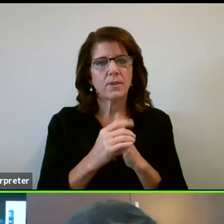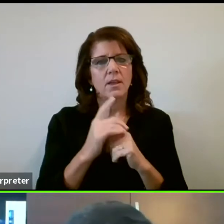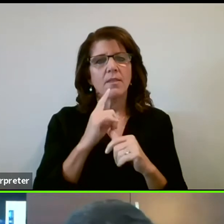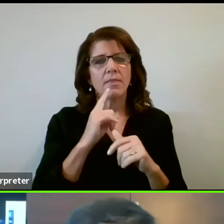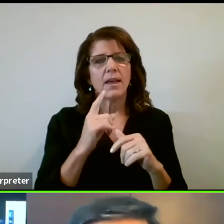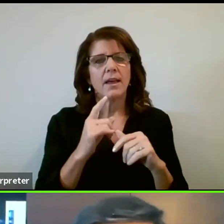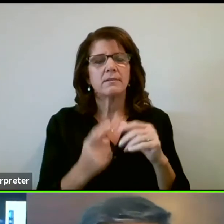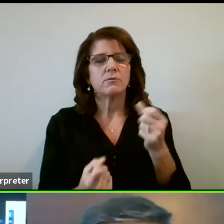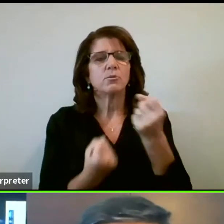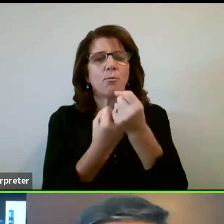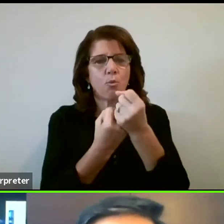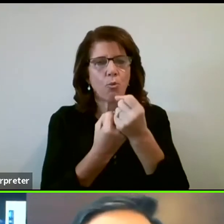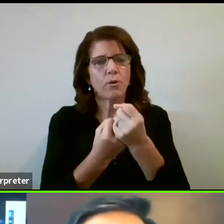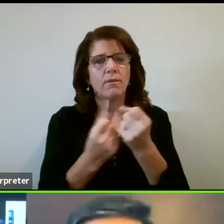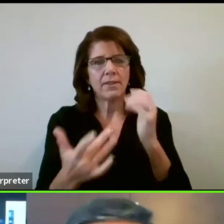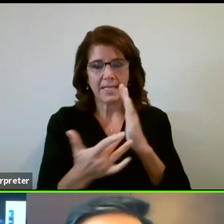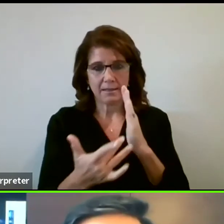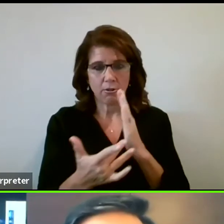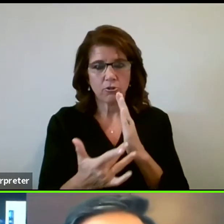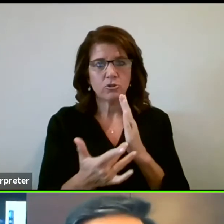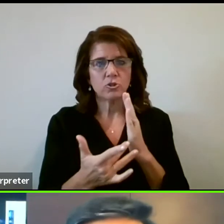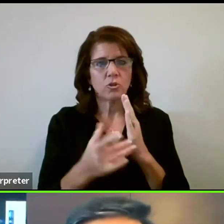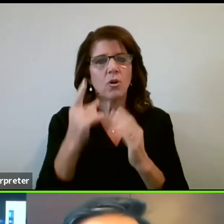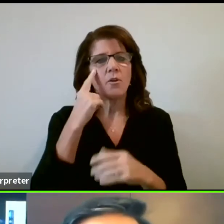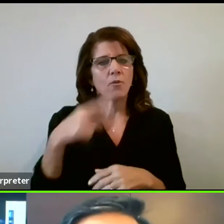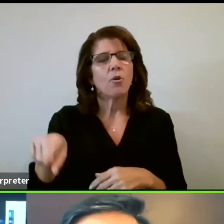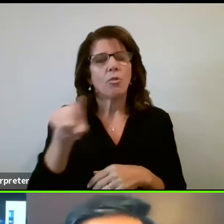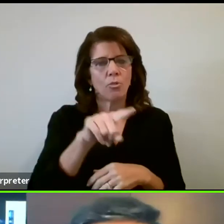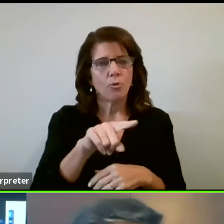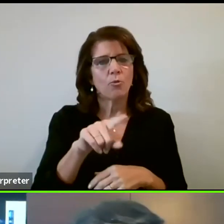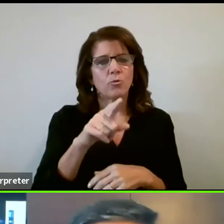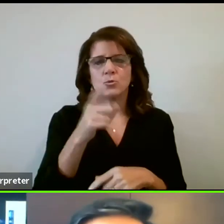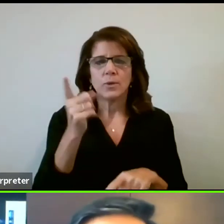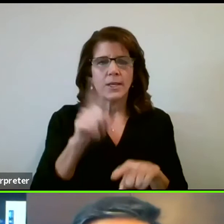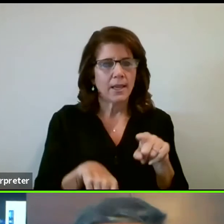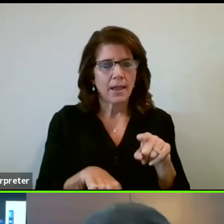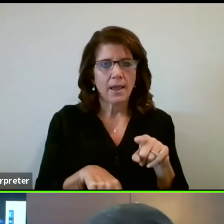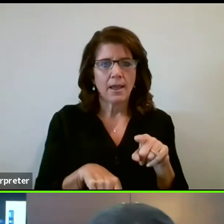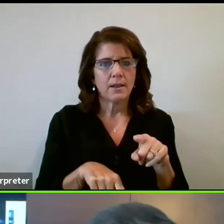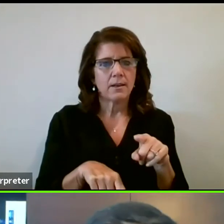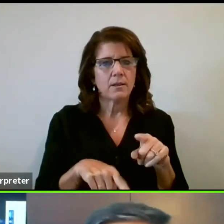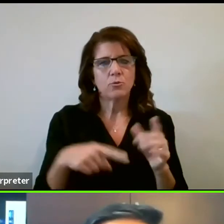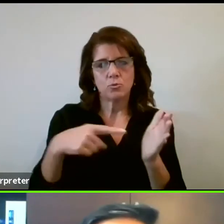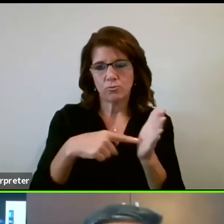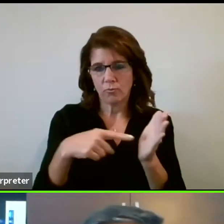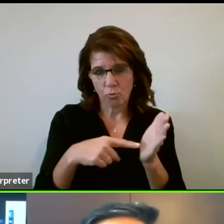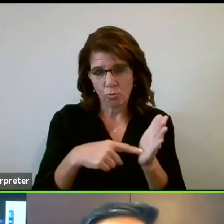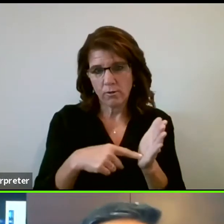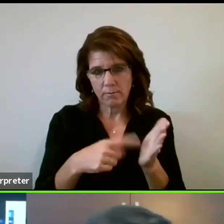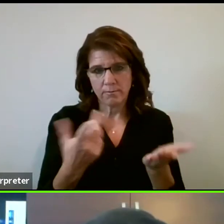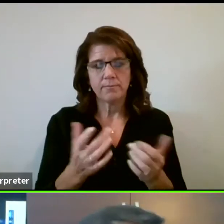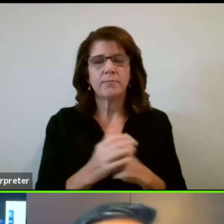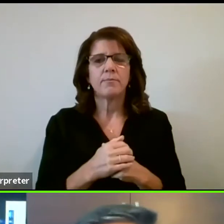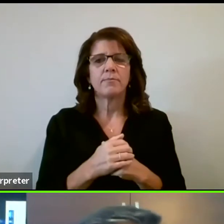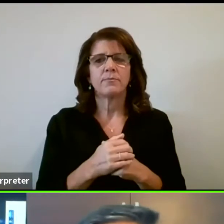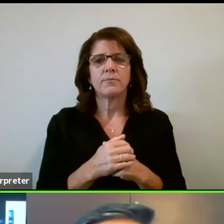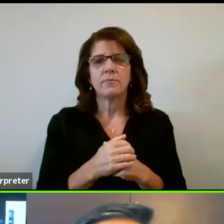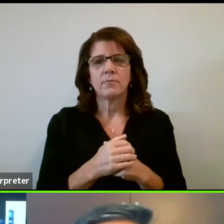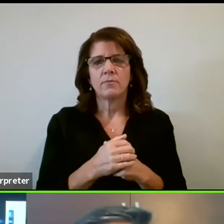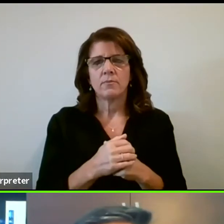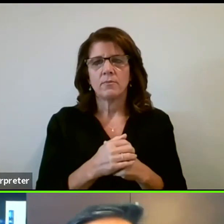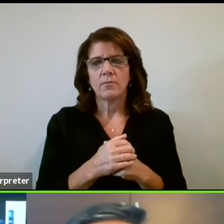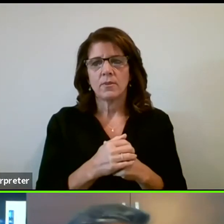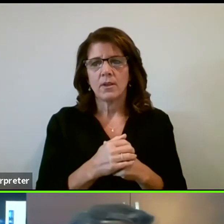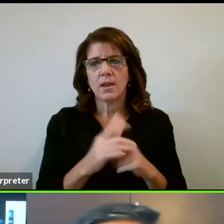subsidize or support the technology for those who are unable to afford it, and at the same